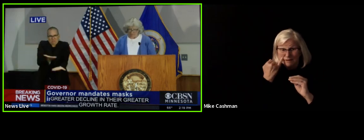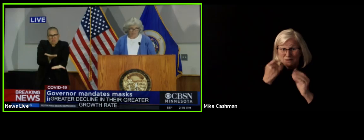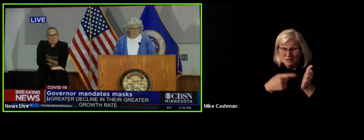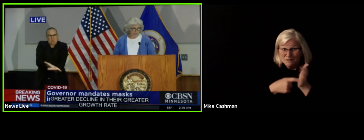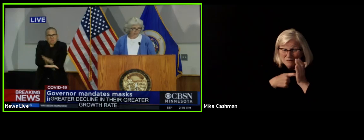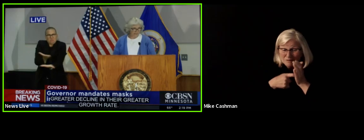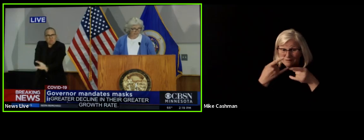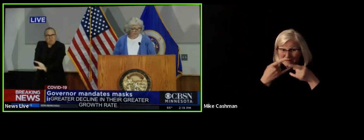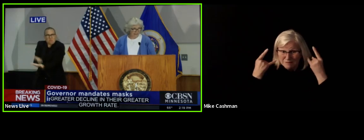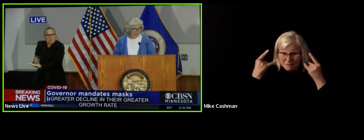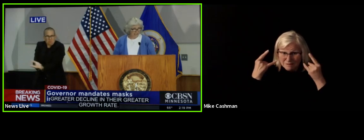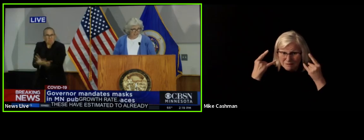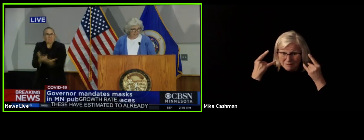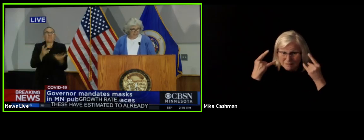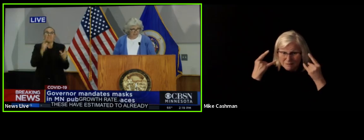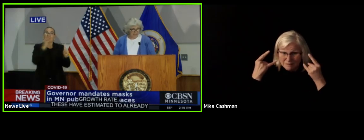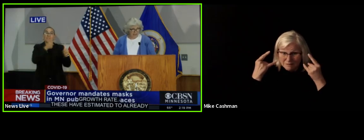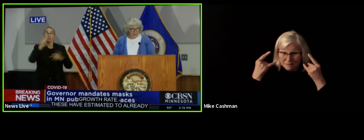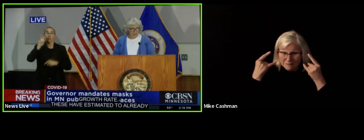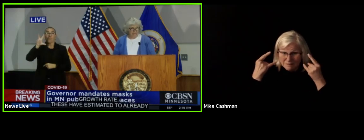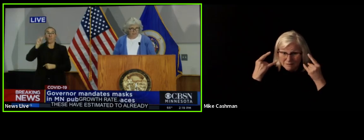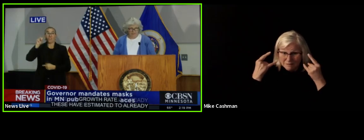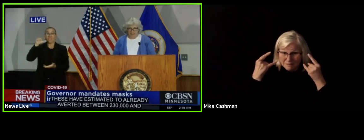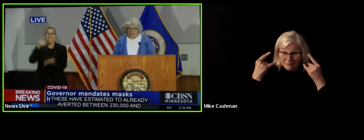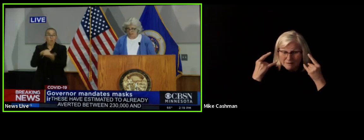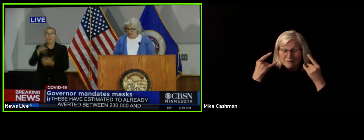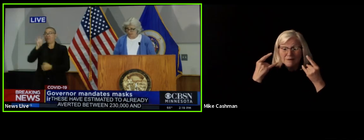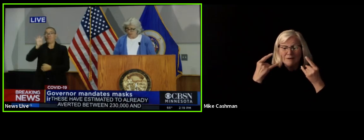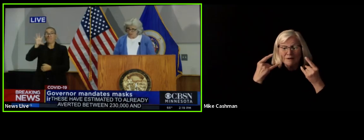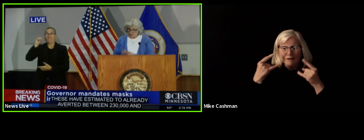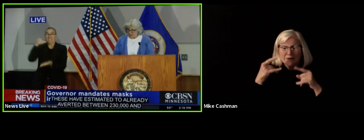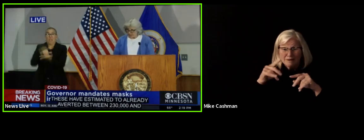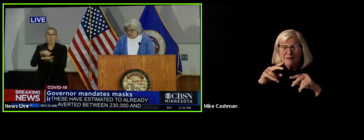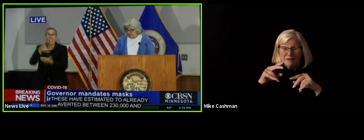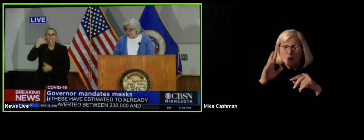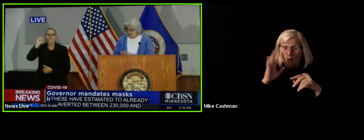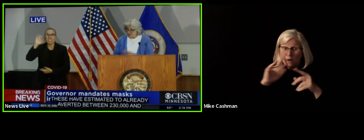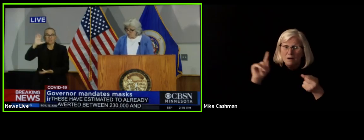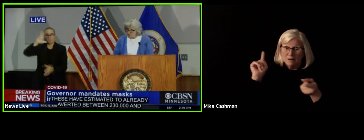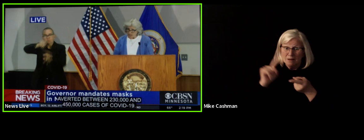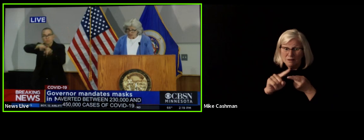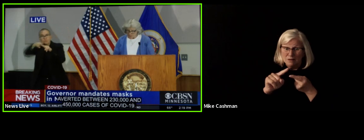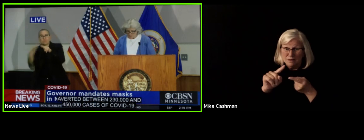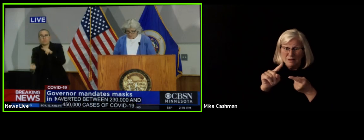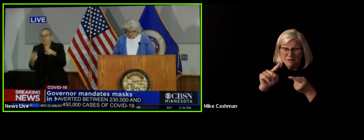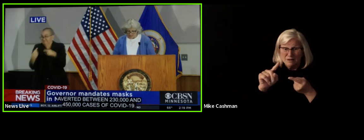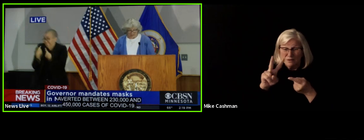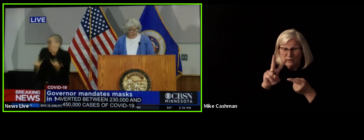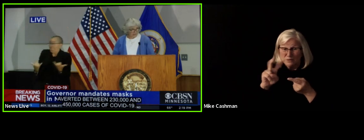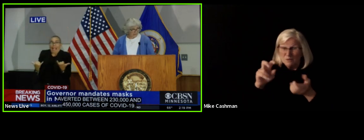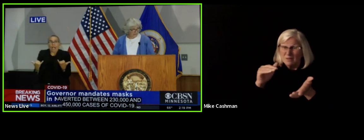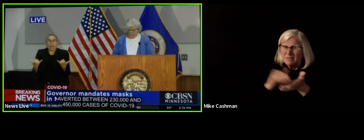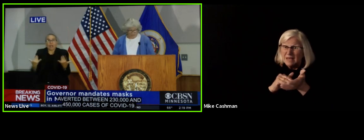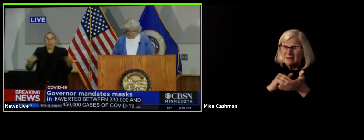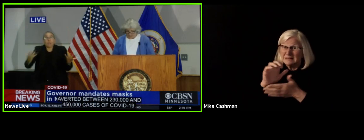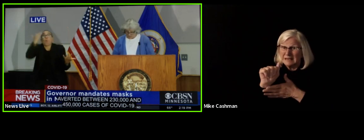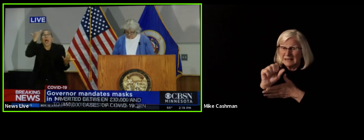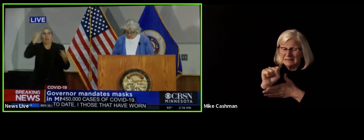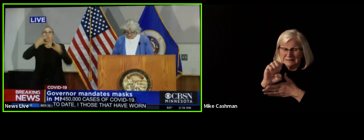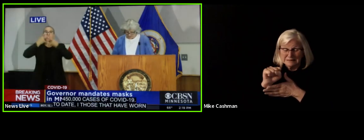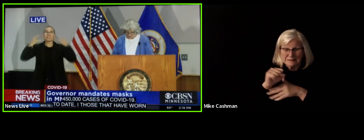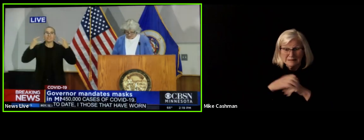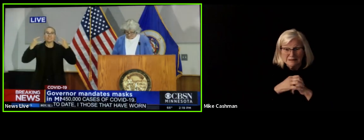and 450,000 cases of COVID-19 to date by those who have worn masks either under mandate